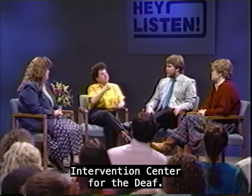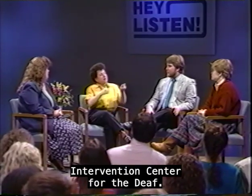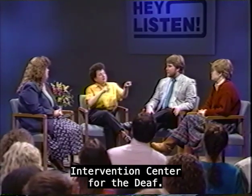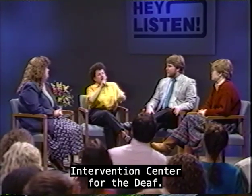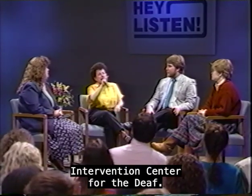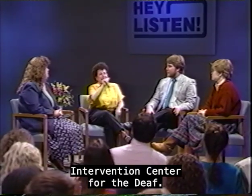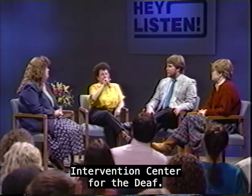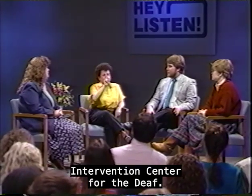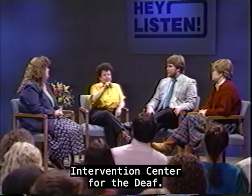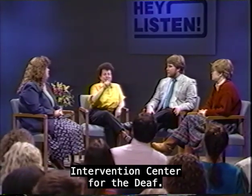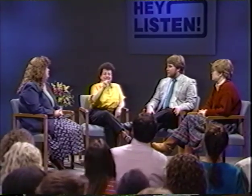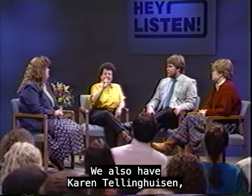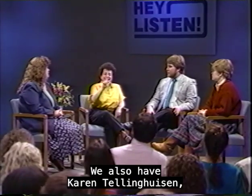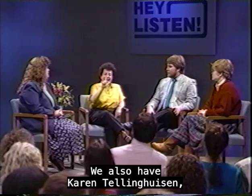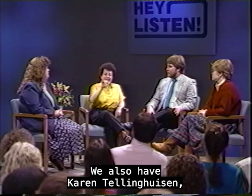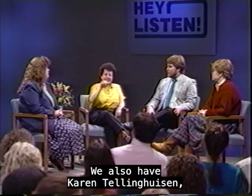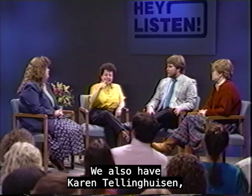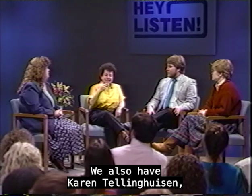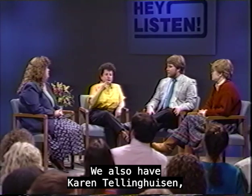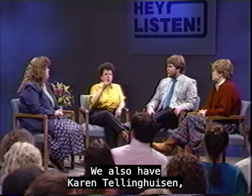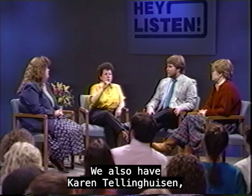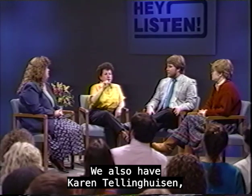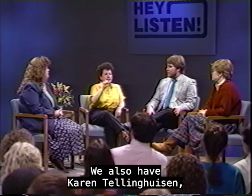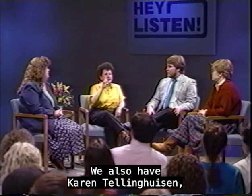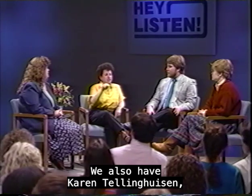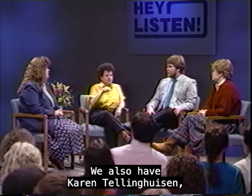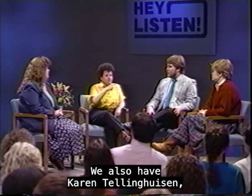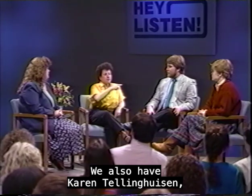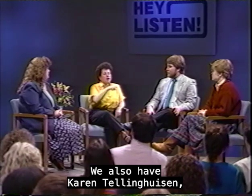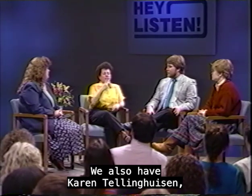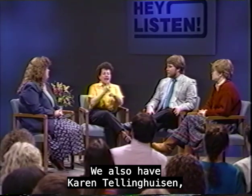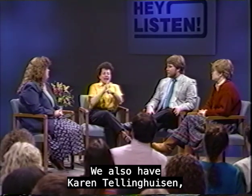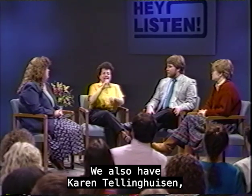Deaf. We also have Karen